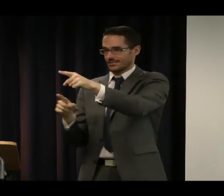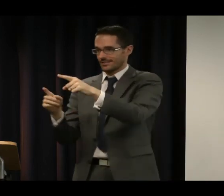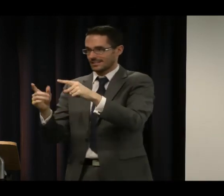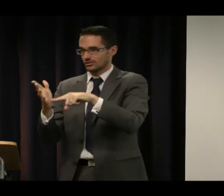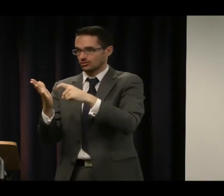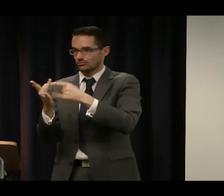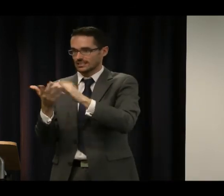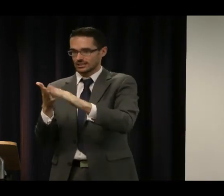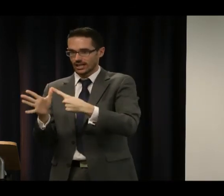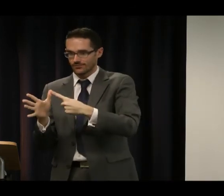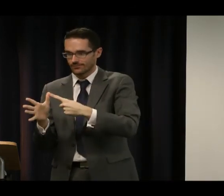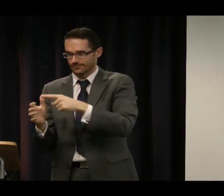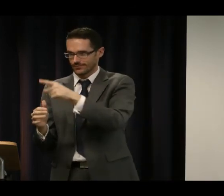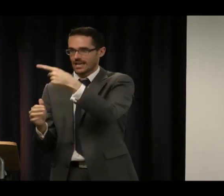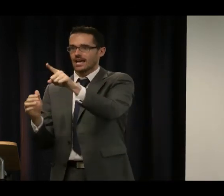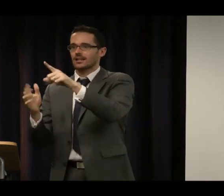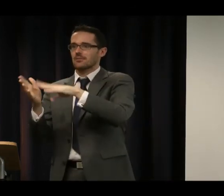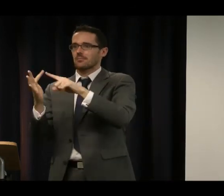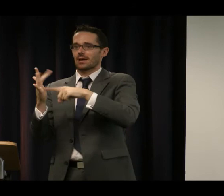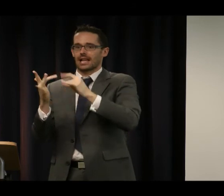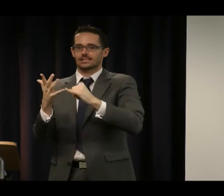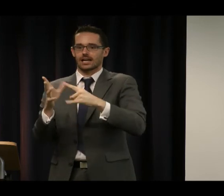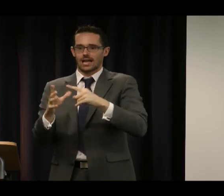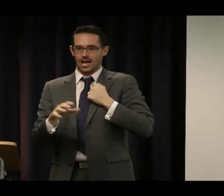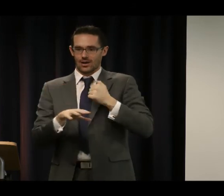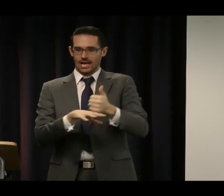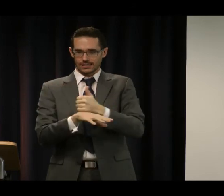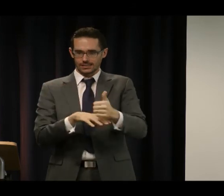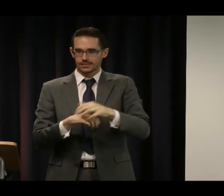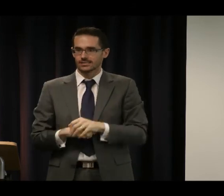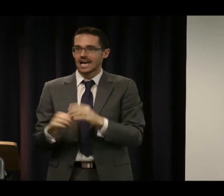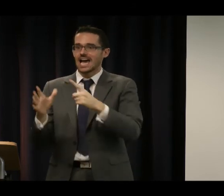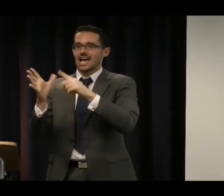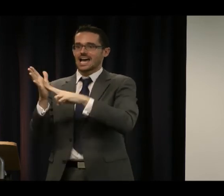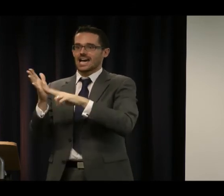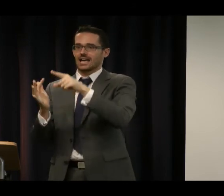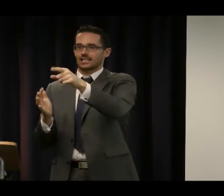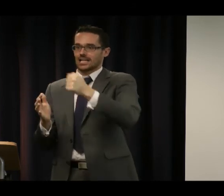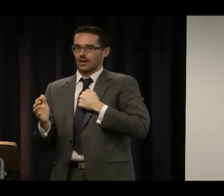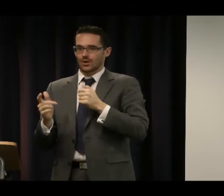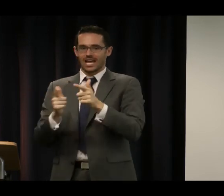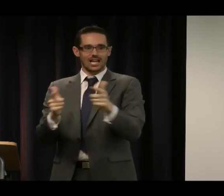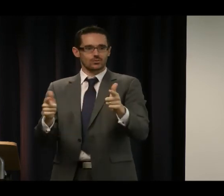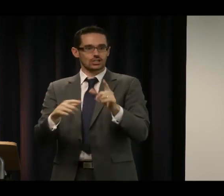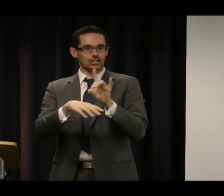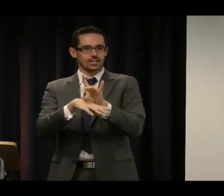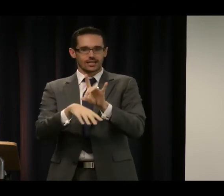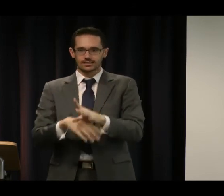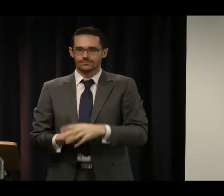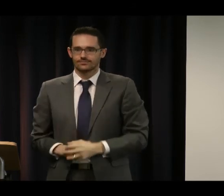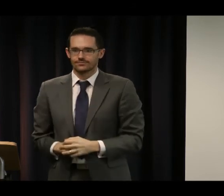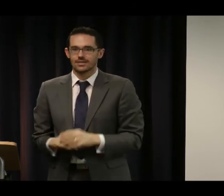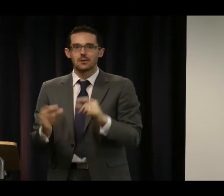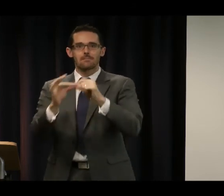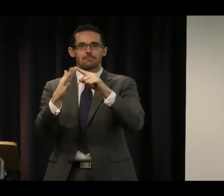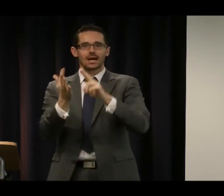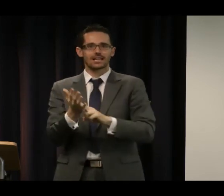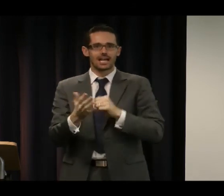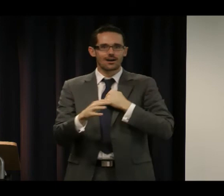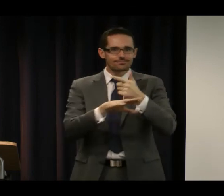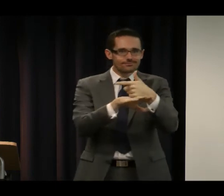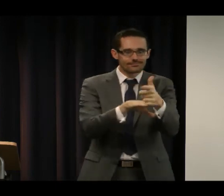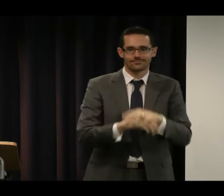People behind the scenes, such as Tricia and Melissa, our actors, Anne, our language